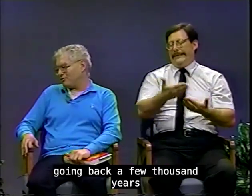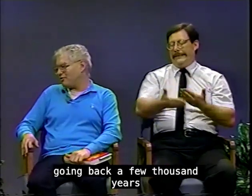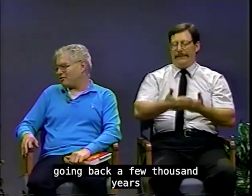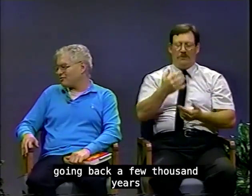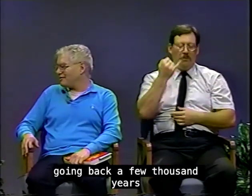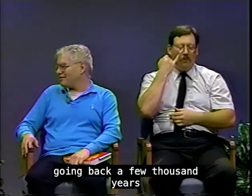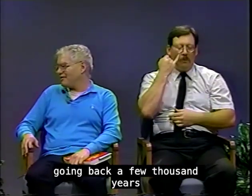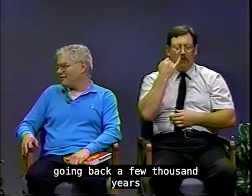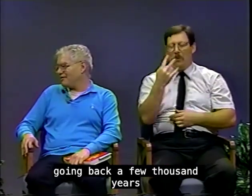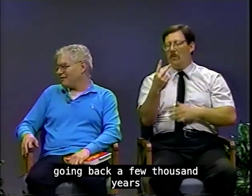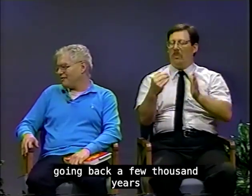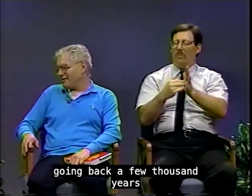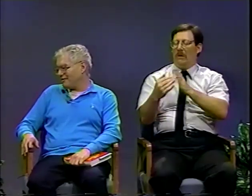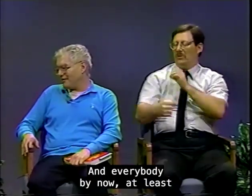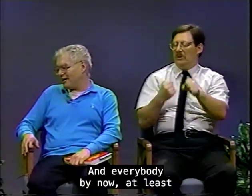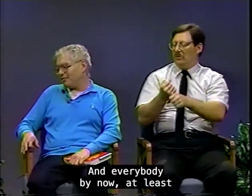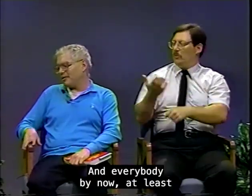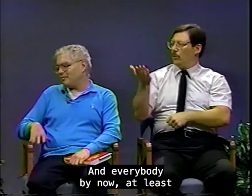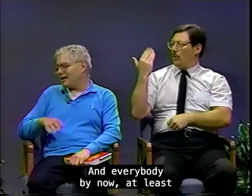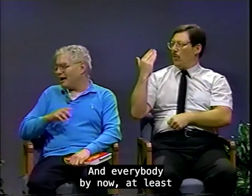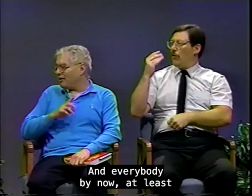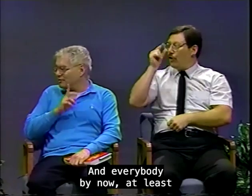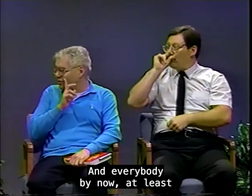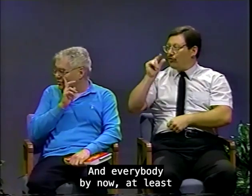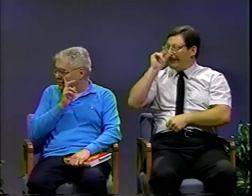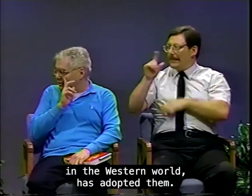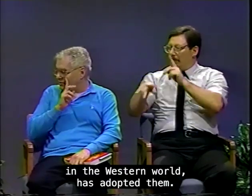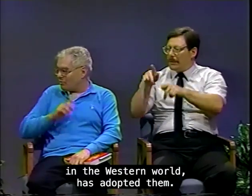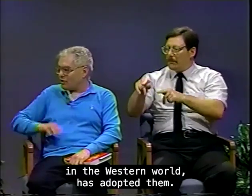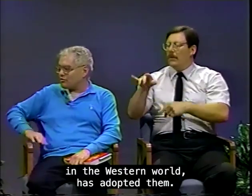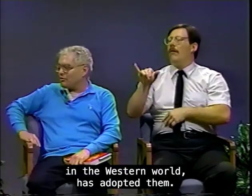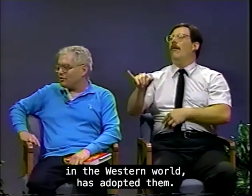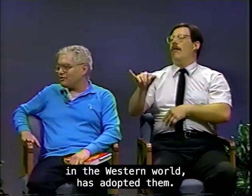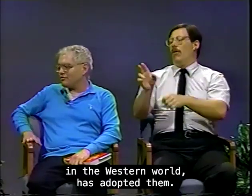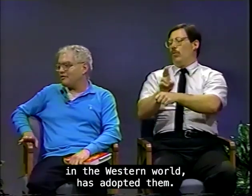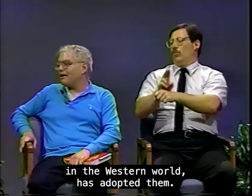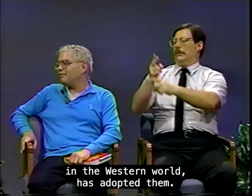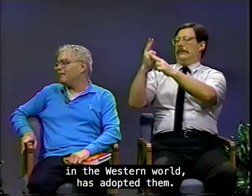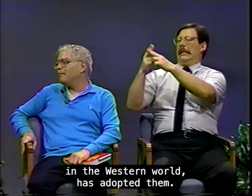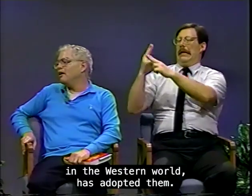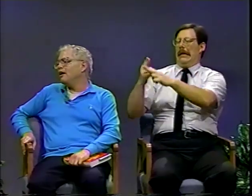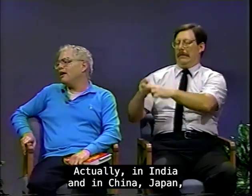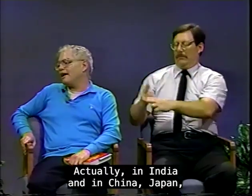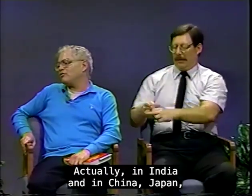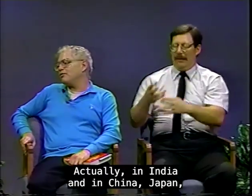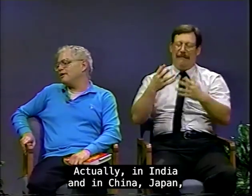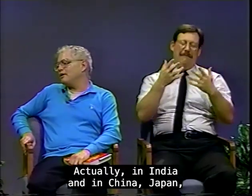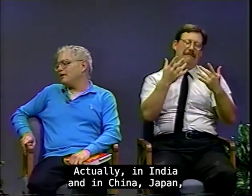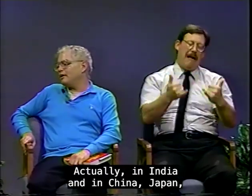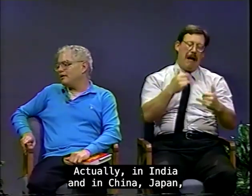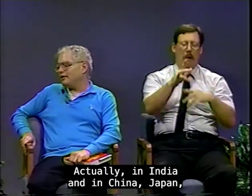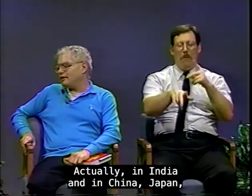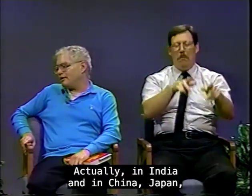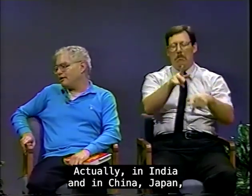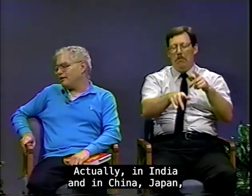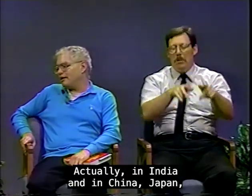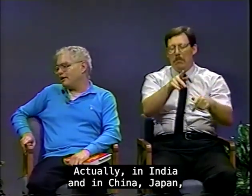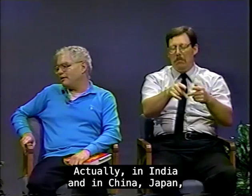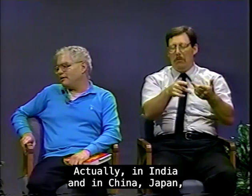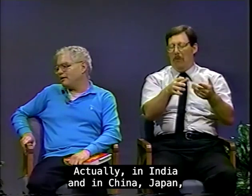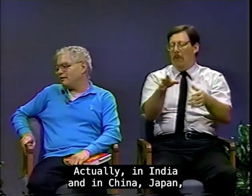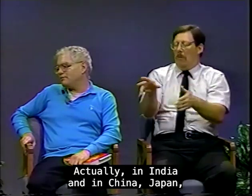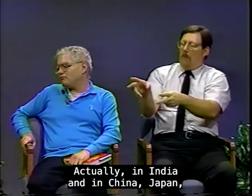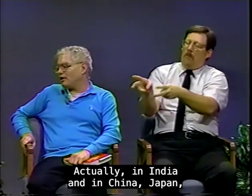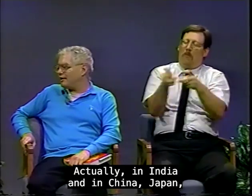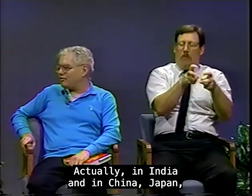to the ancient Greeks. And everybody by now, at least in the Western world, has adopted them. Actually, in India and